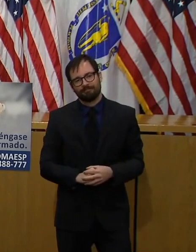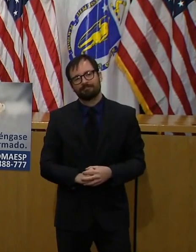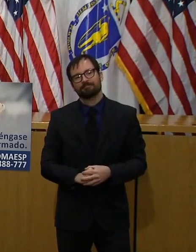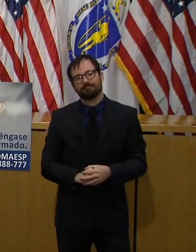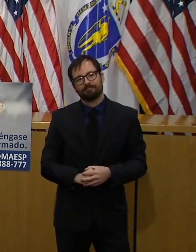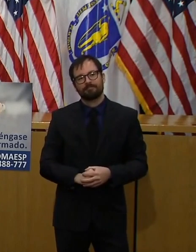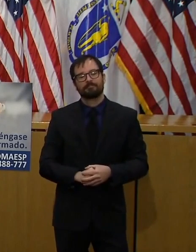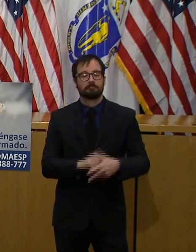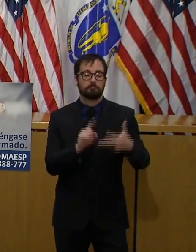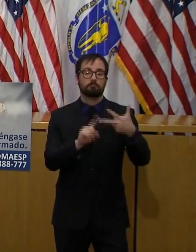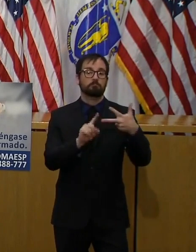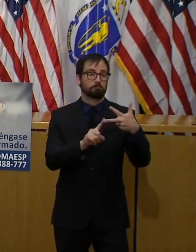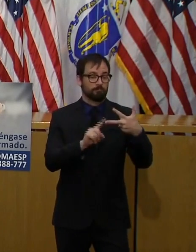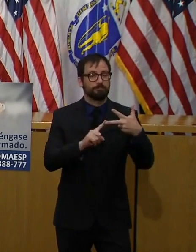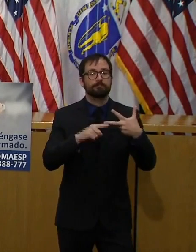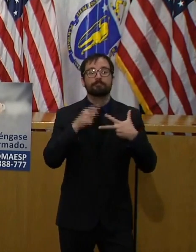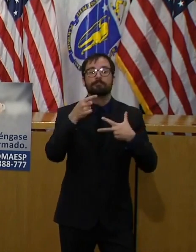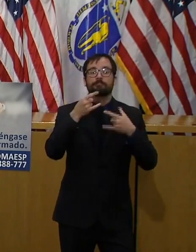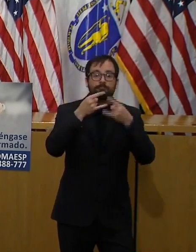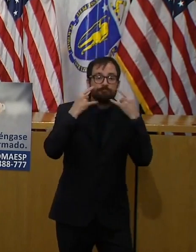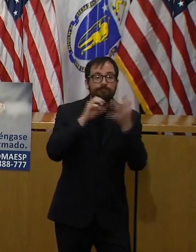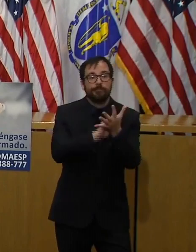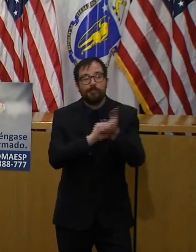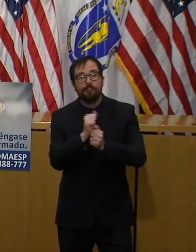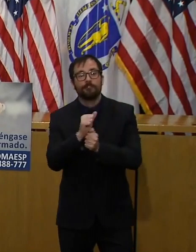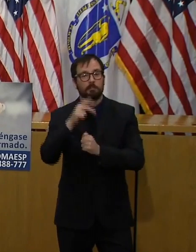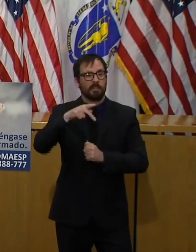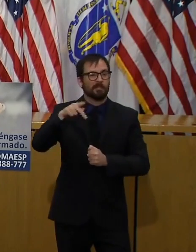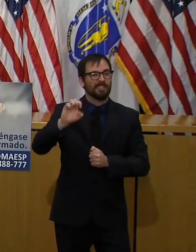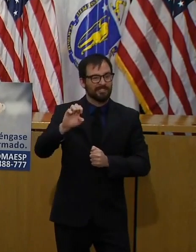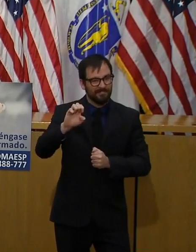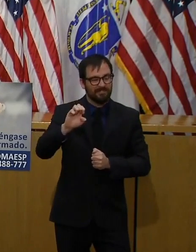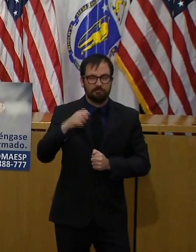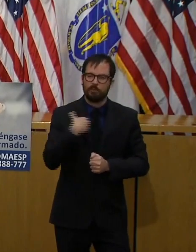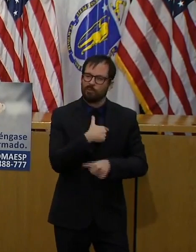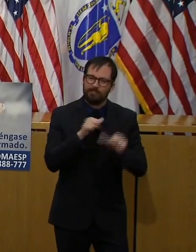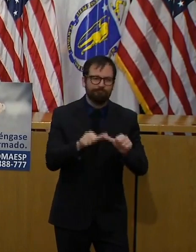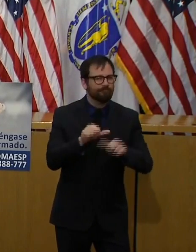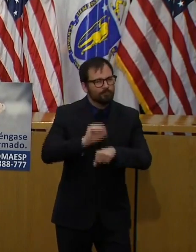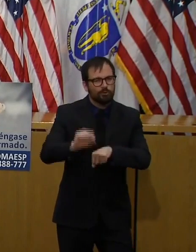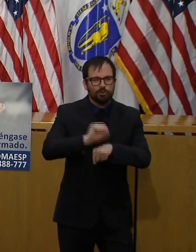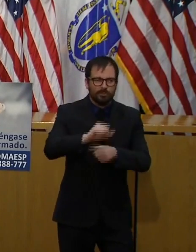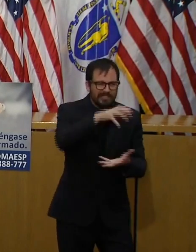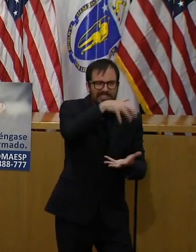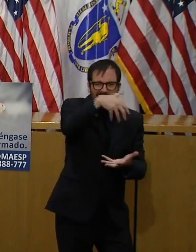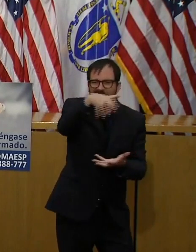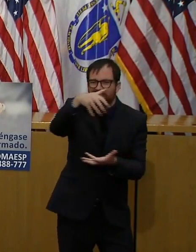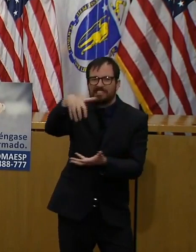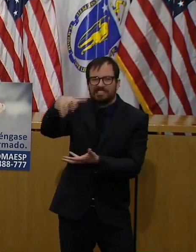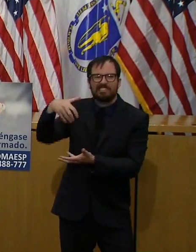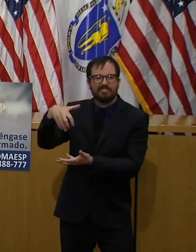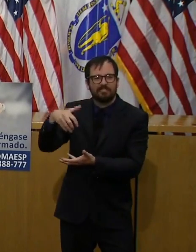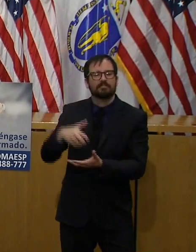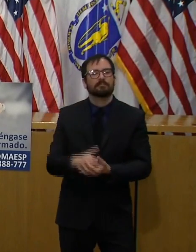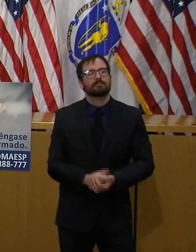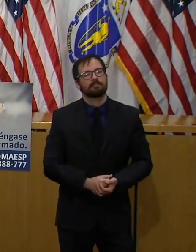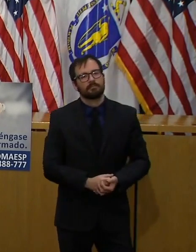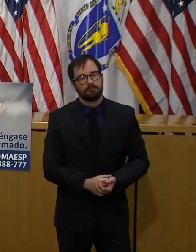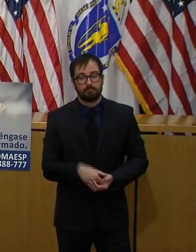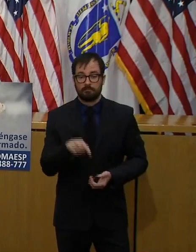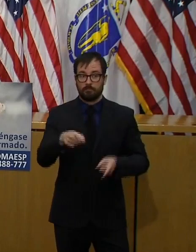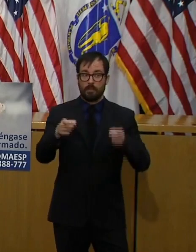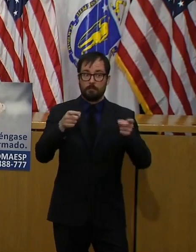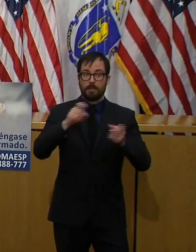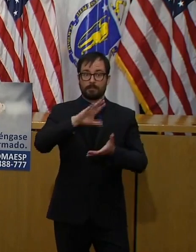that they need to be safe. The command centers helped distribute over 3.8 million pieces of PPE